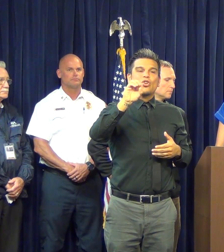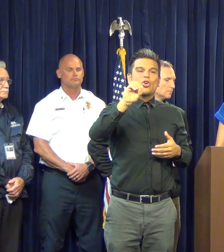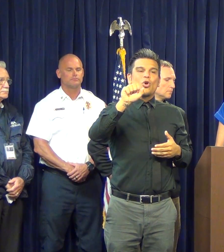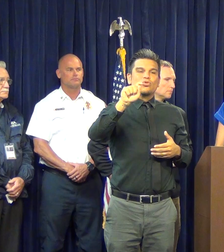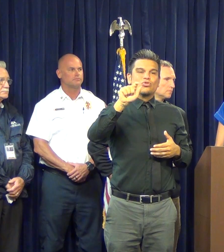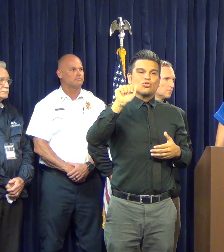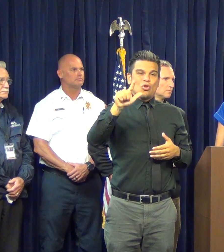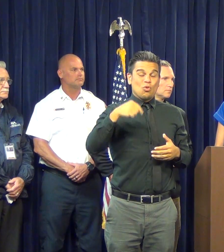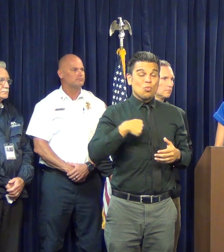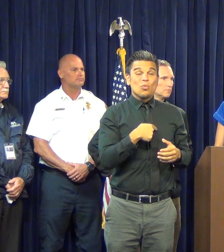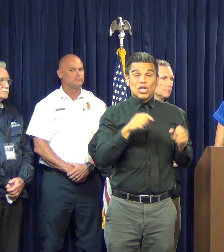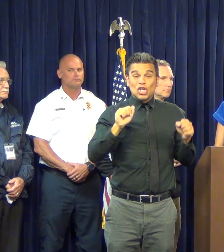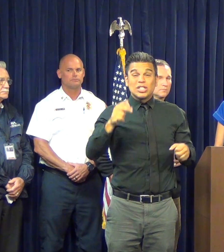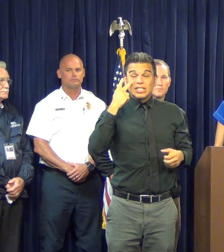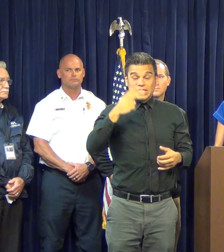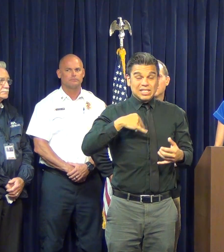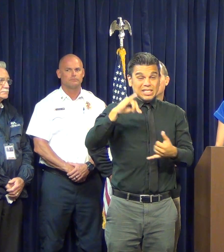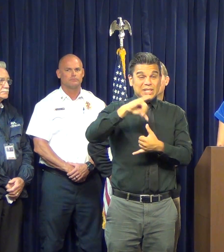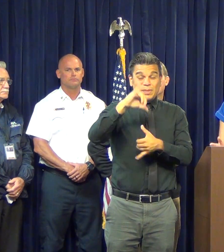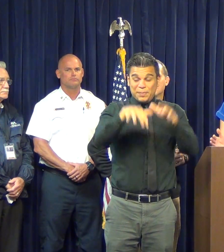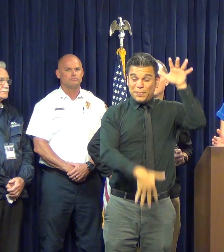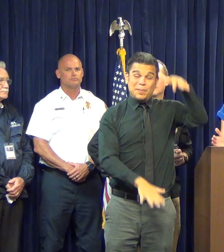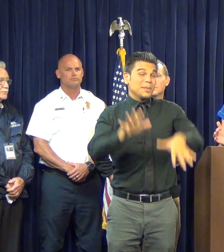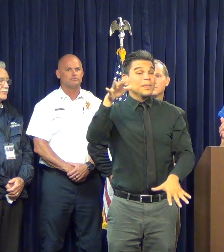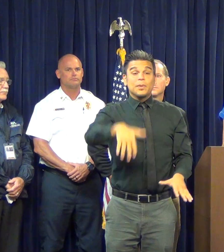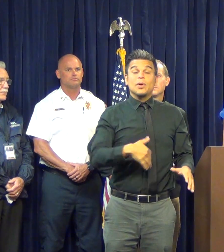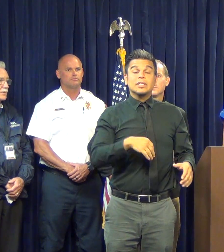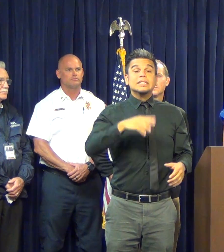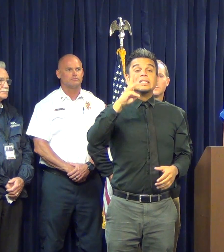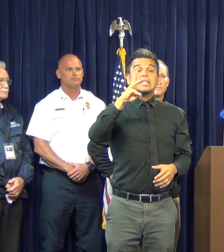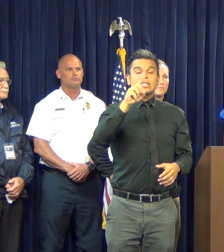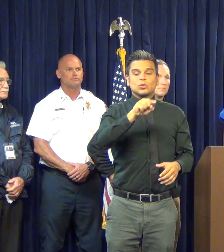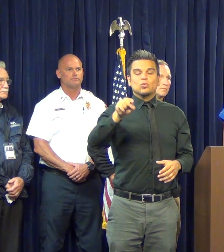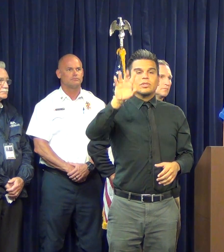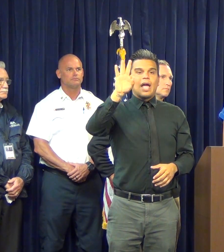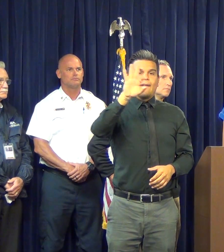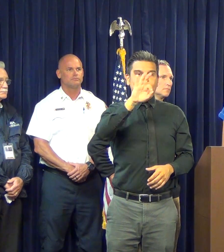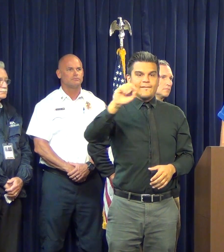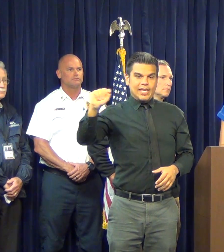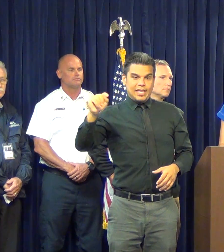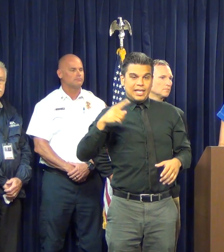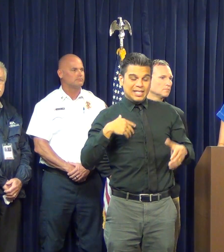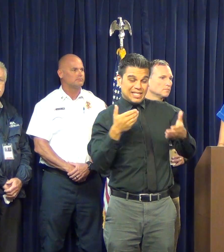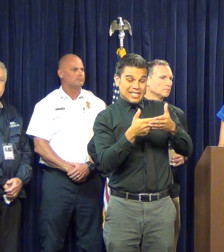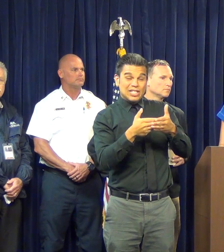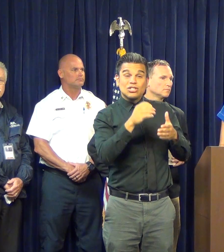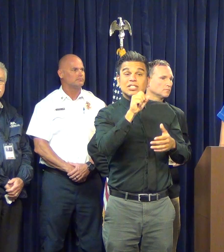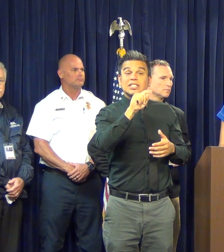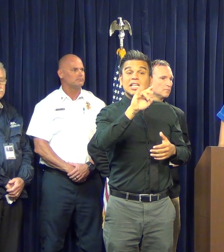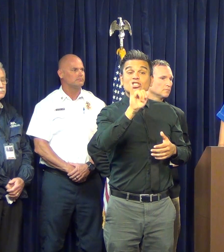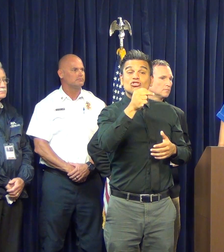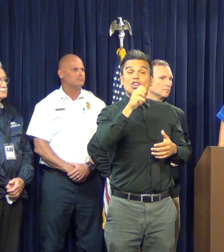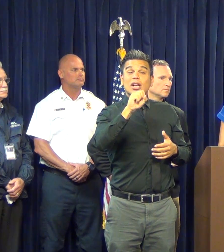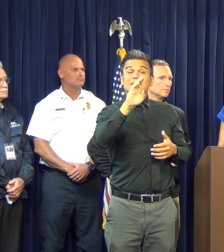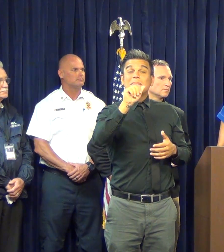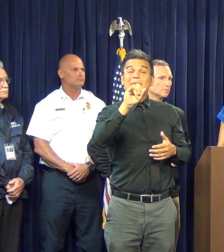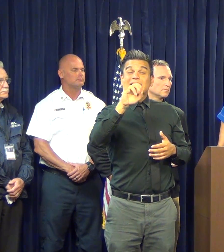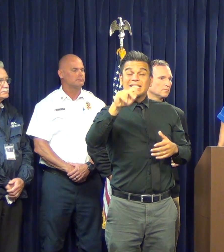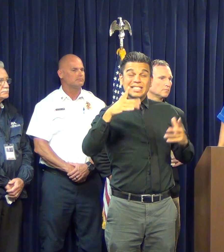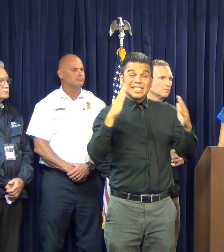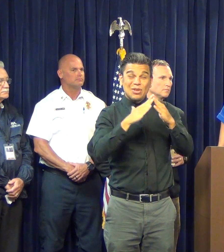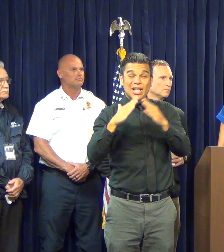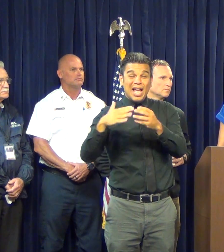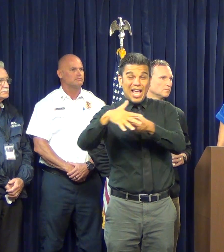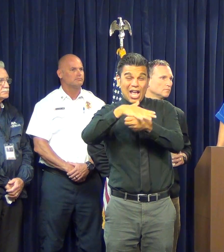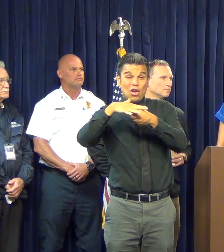surge of 6 to 9 feet. As we come farther down the St. Johns Basin into the downtown area, we're looking for a